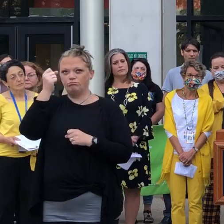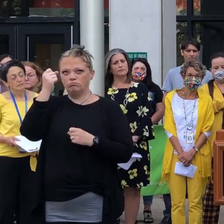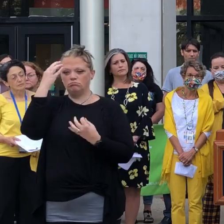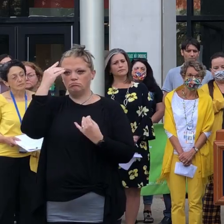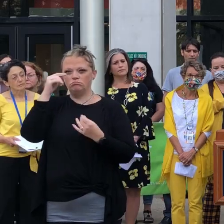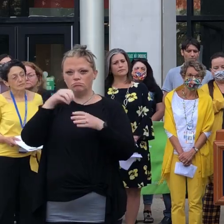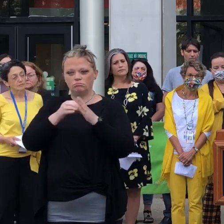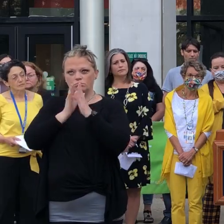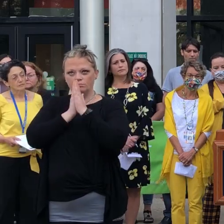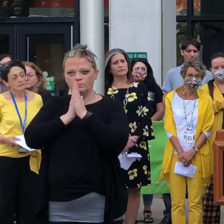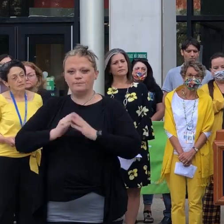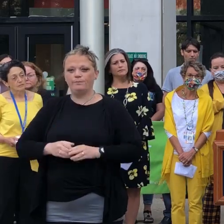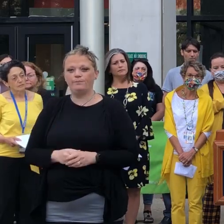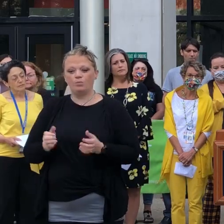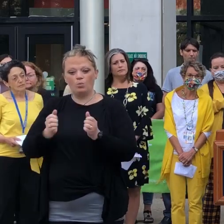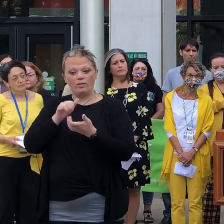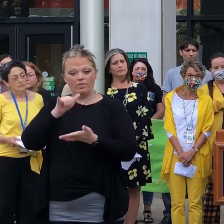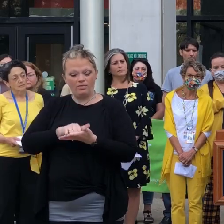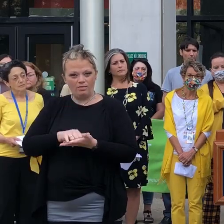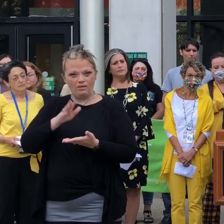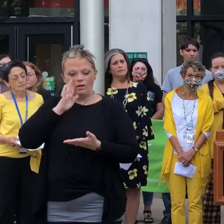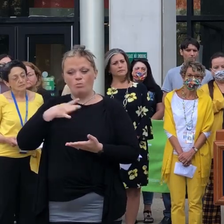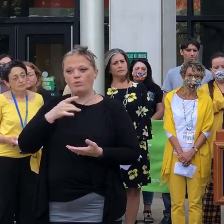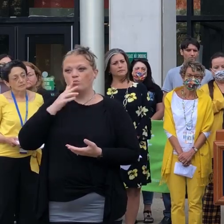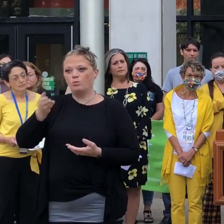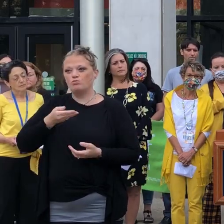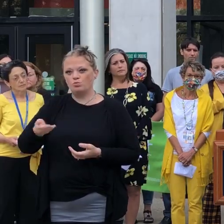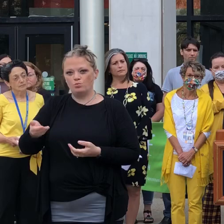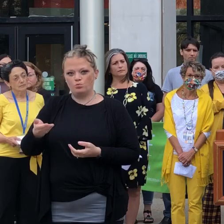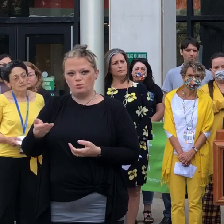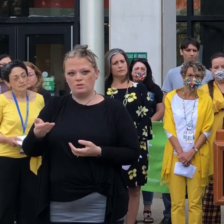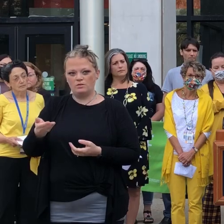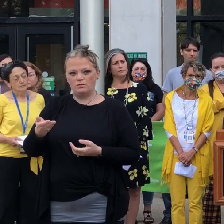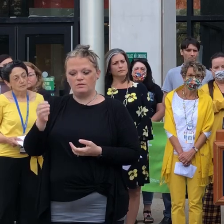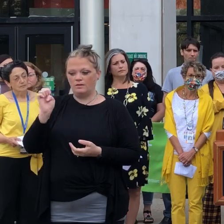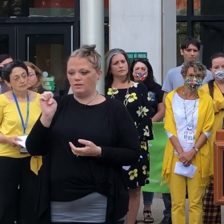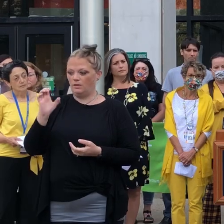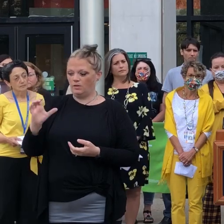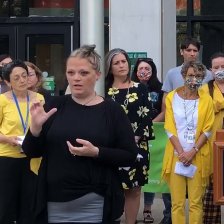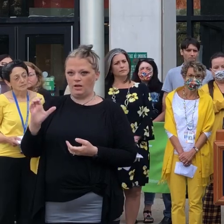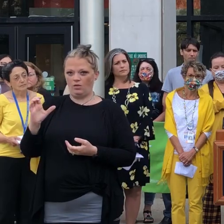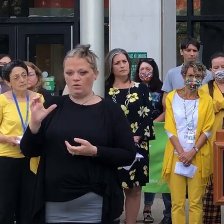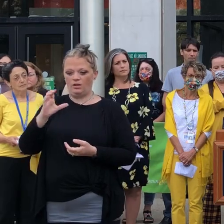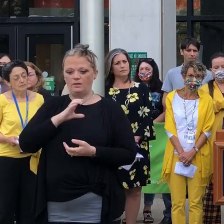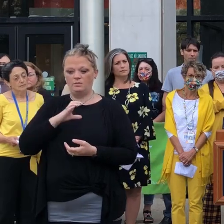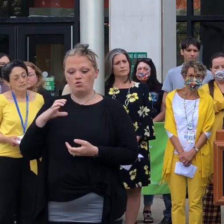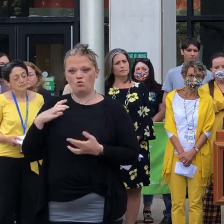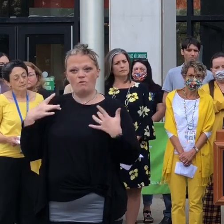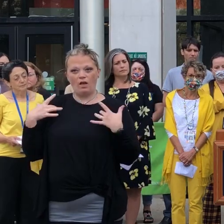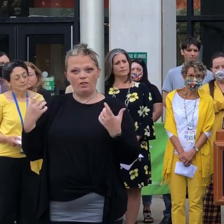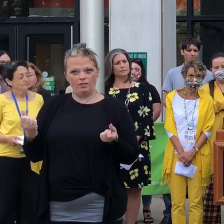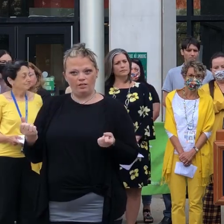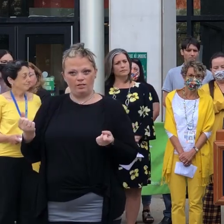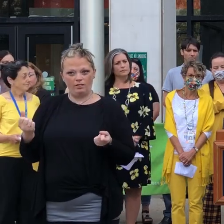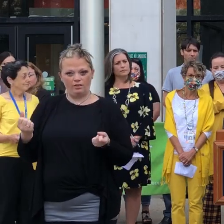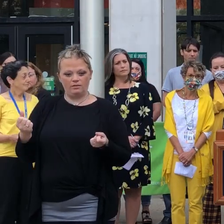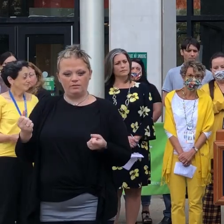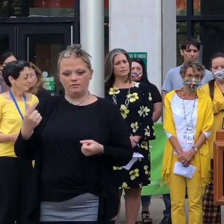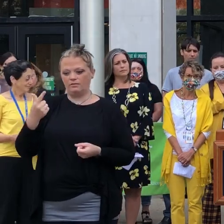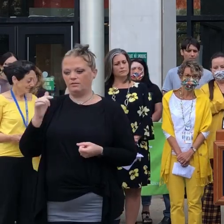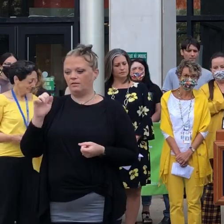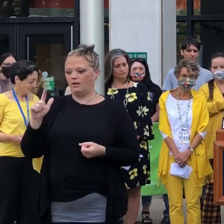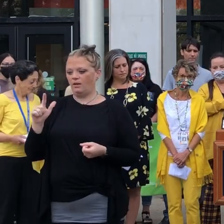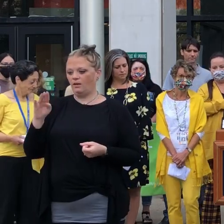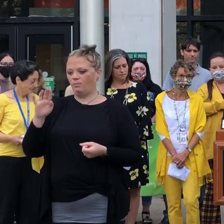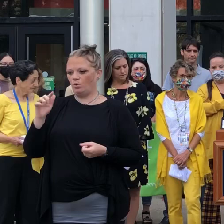and prayers. So with that, I would like to introduce the Erie County Commissioner of Health, Dr. Gail